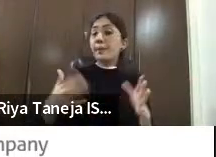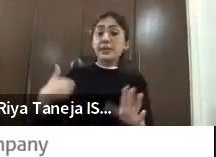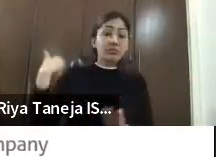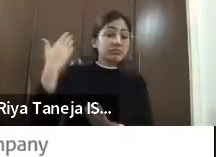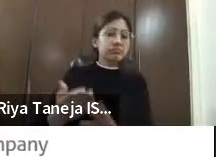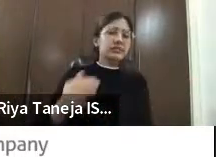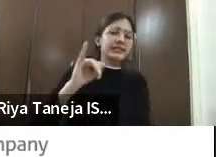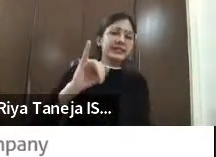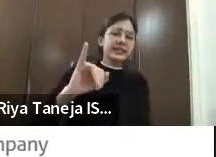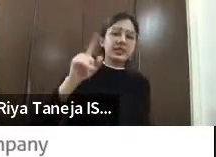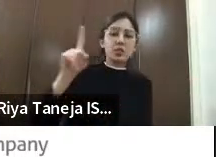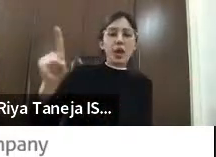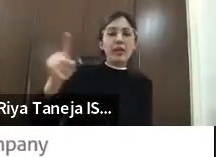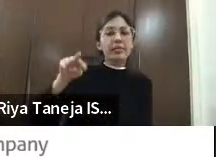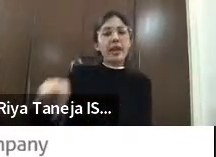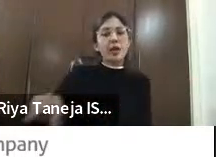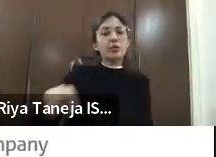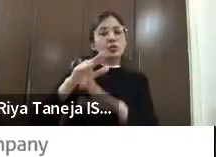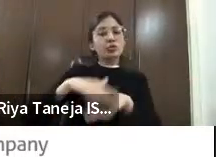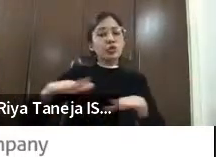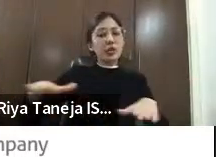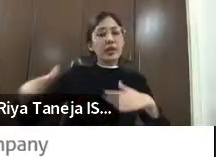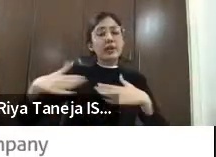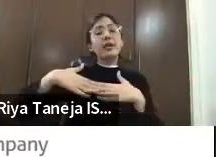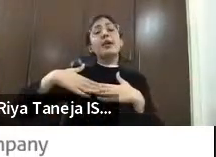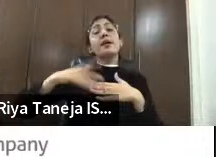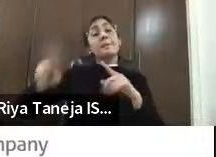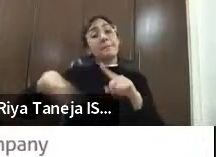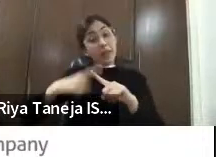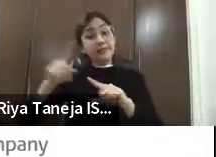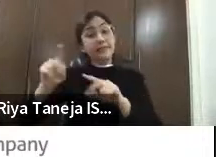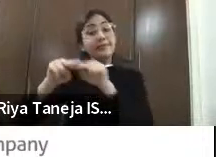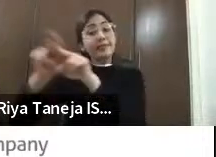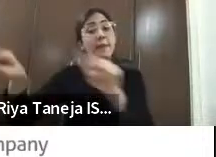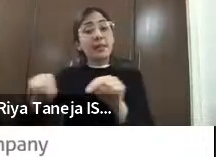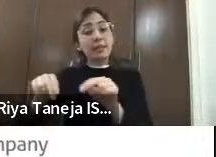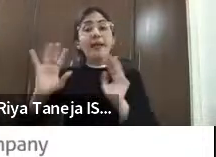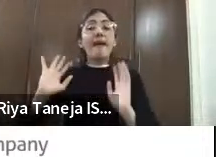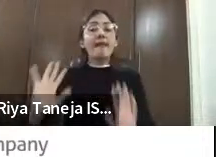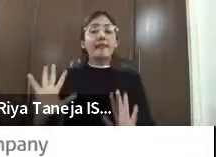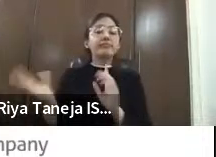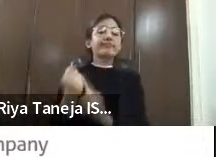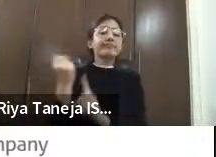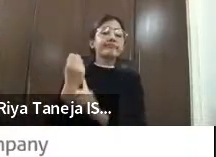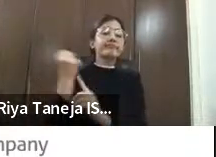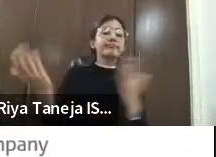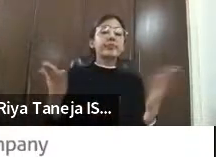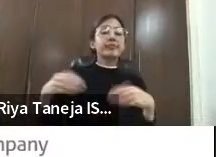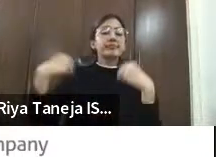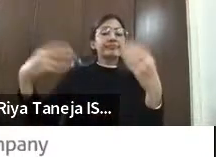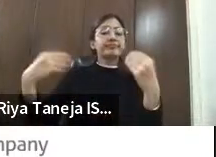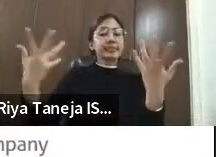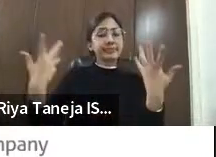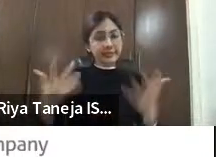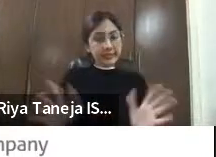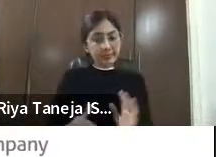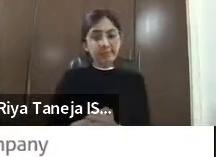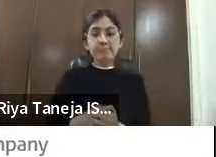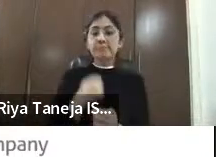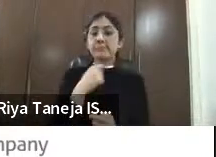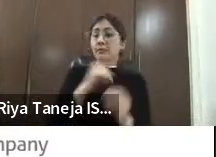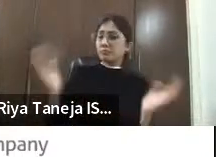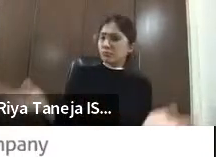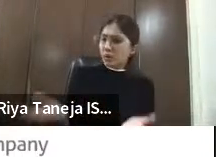and their families have received services. SSK promotes equal employment opportunities for